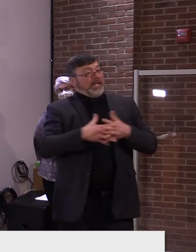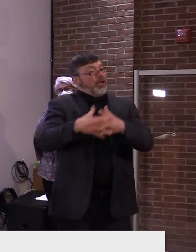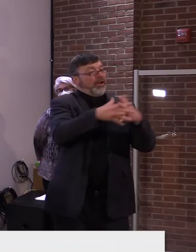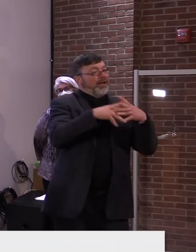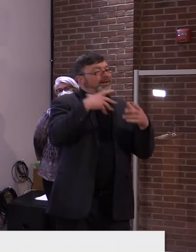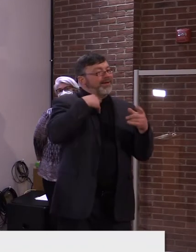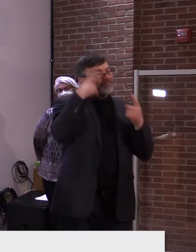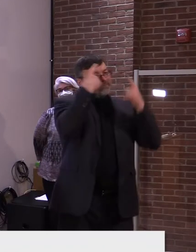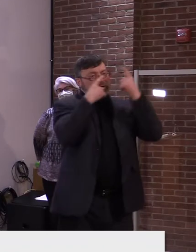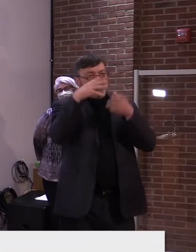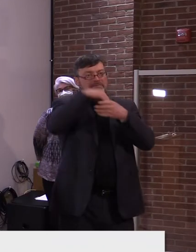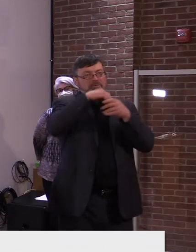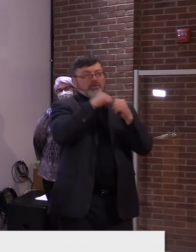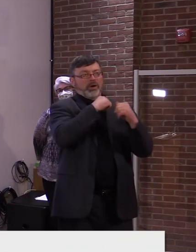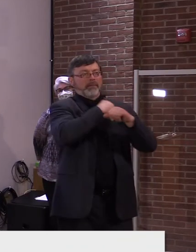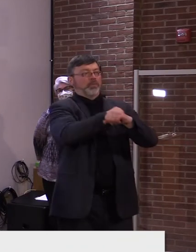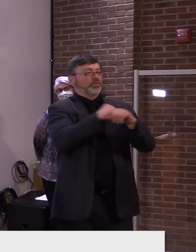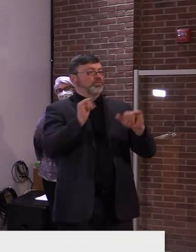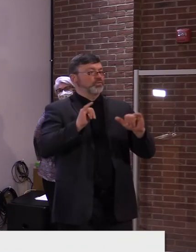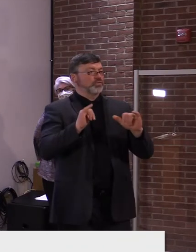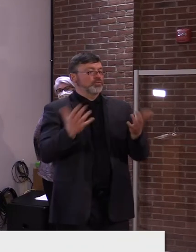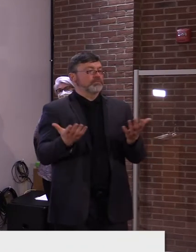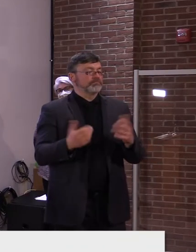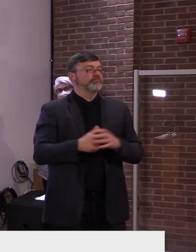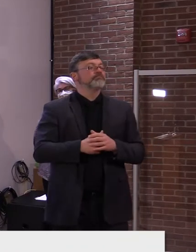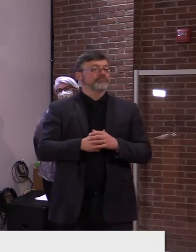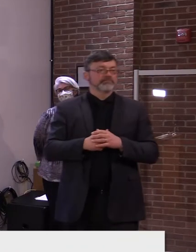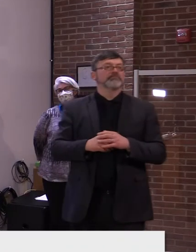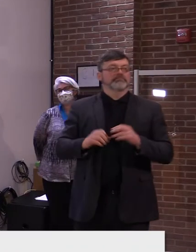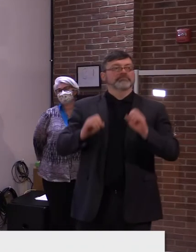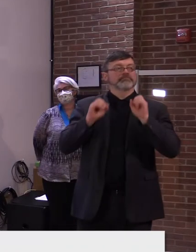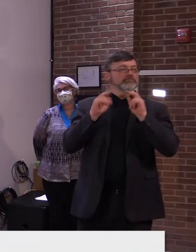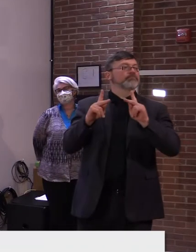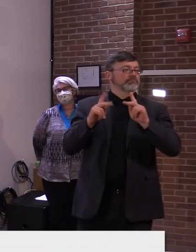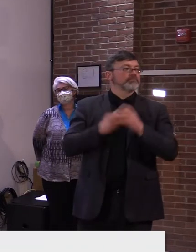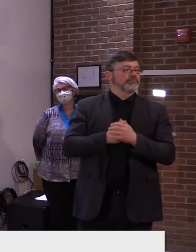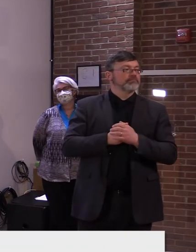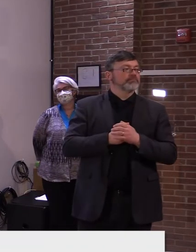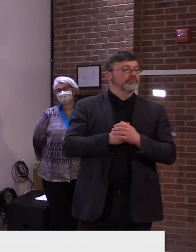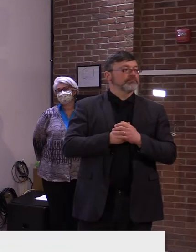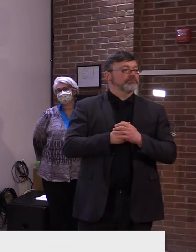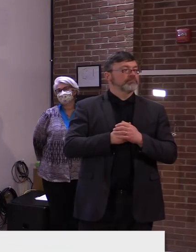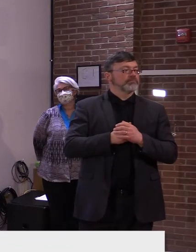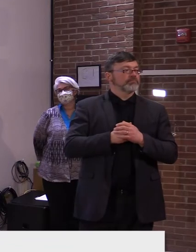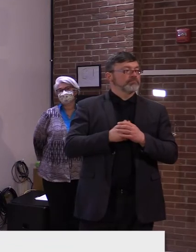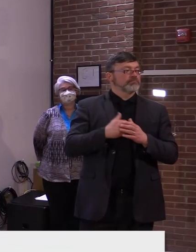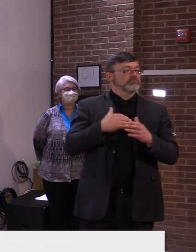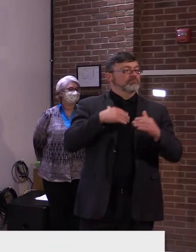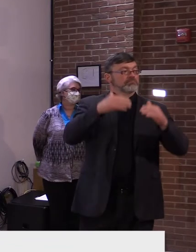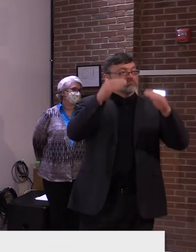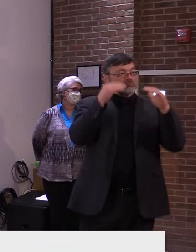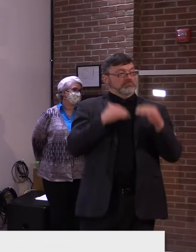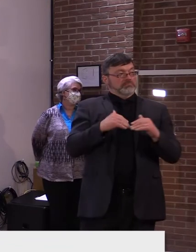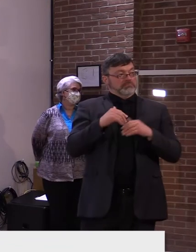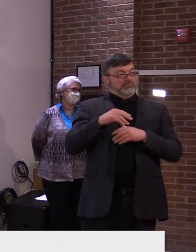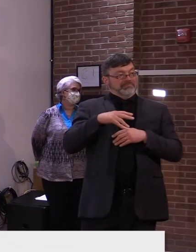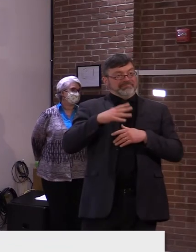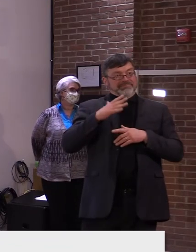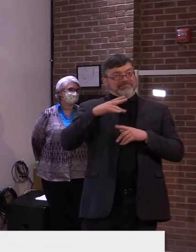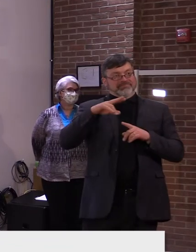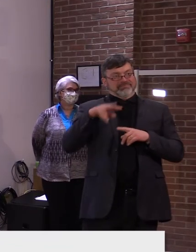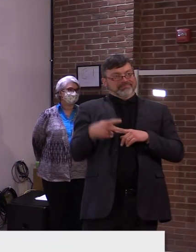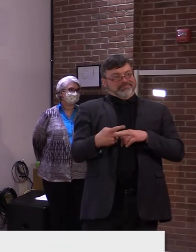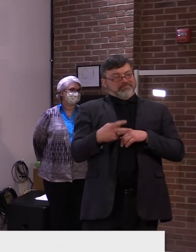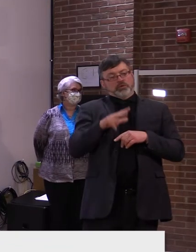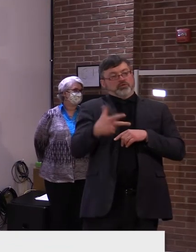Okay. My second question is just more of a clarifying one. I think for Secretary Smith, you mentioned that the